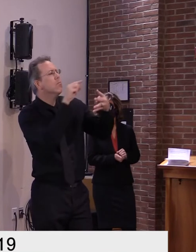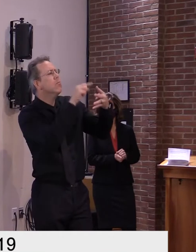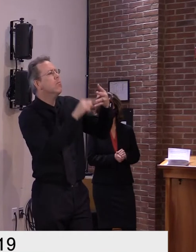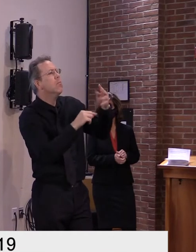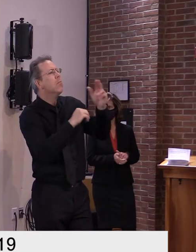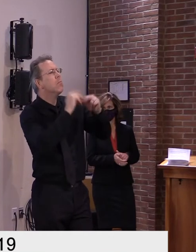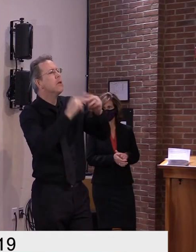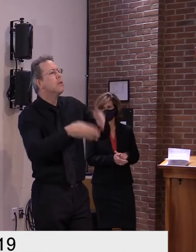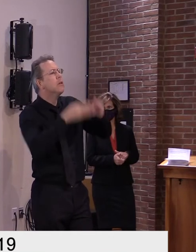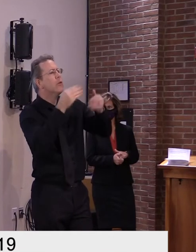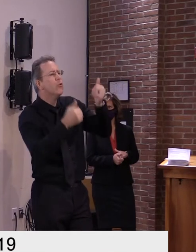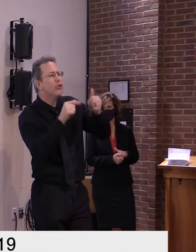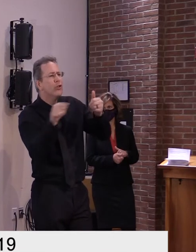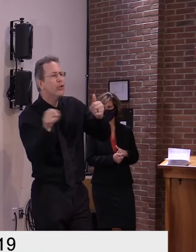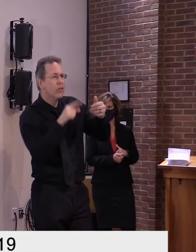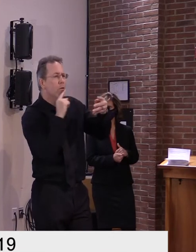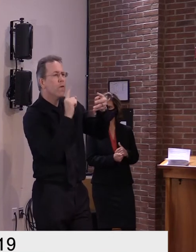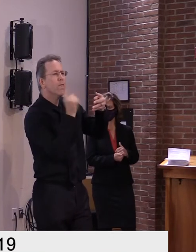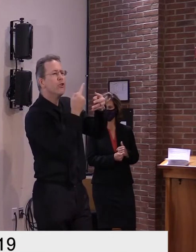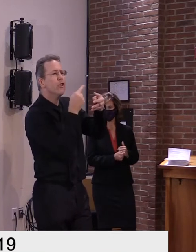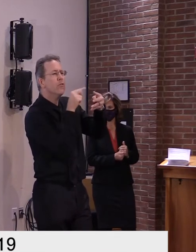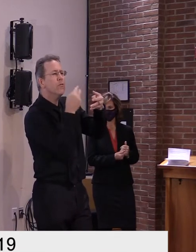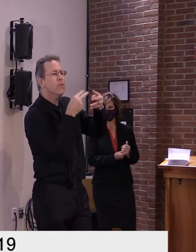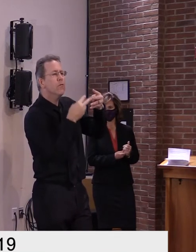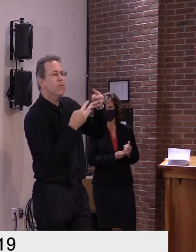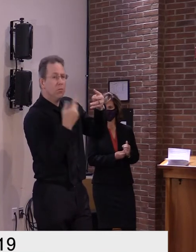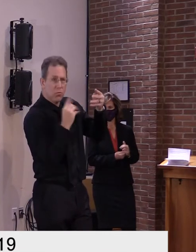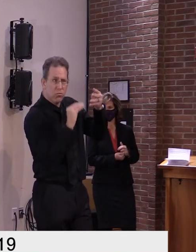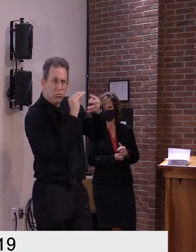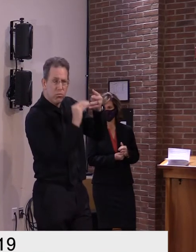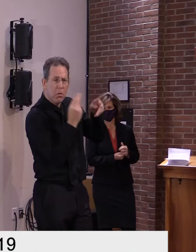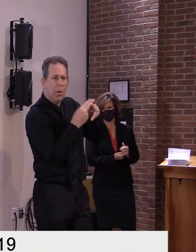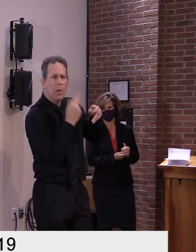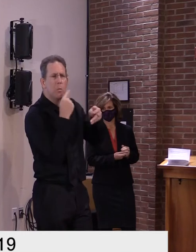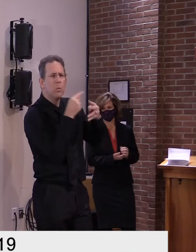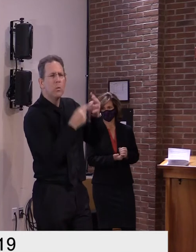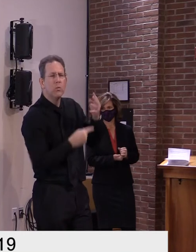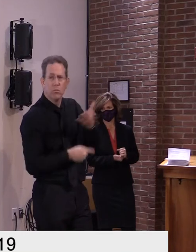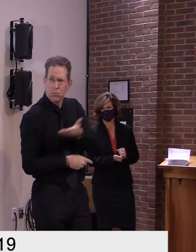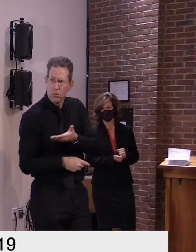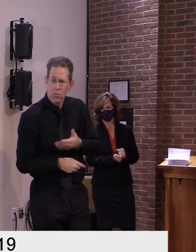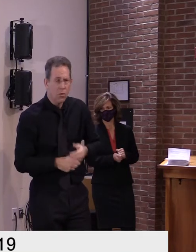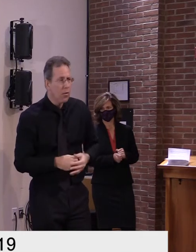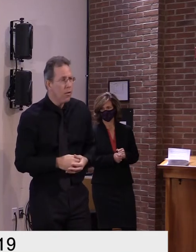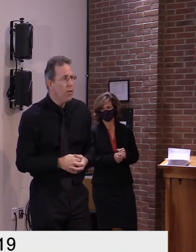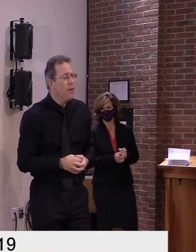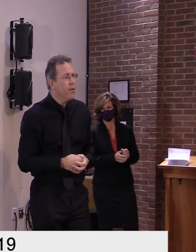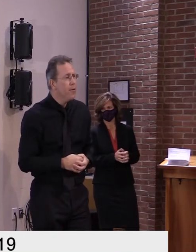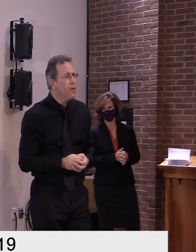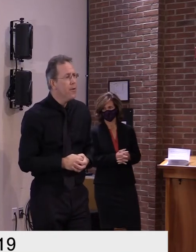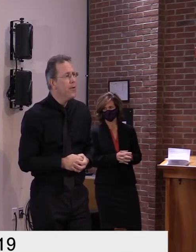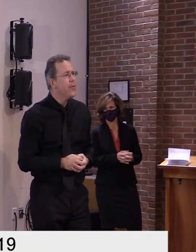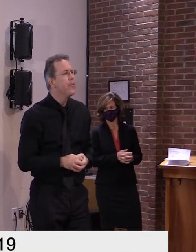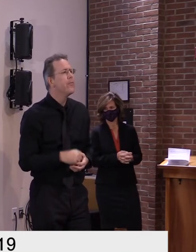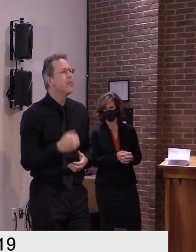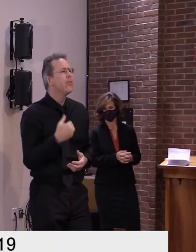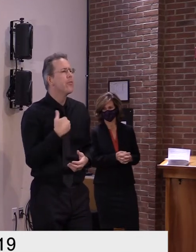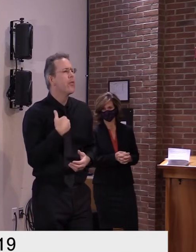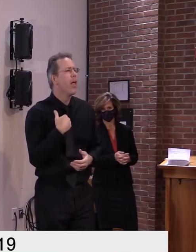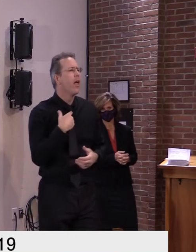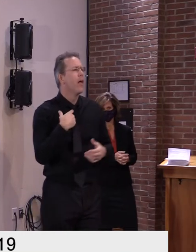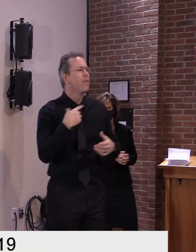would be? So there's a phase A and a phase B to your question. Phase A is